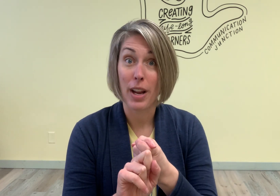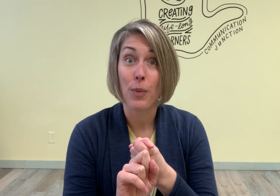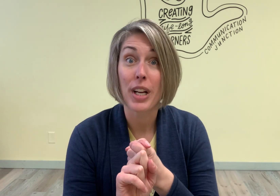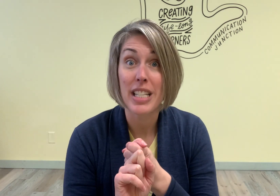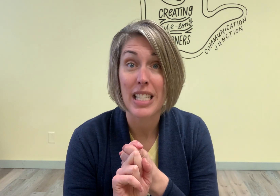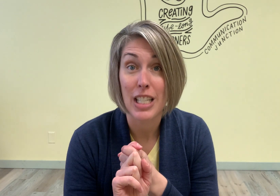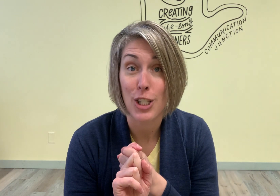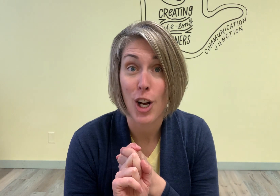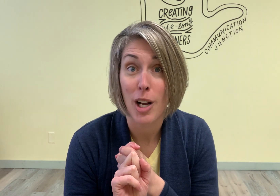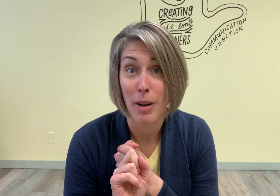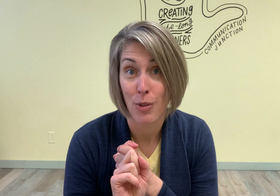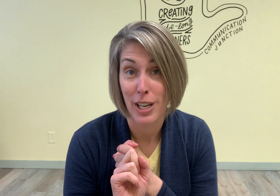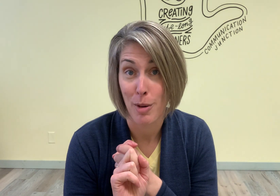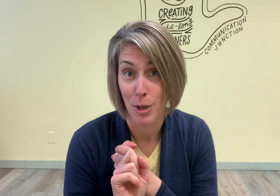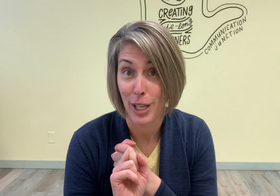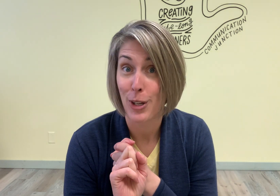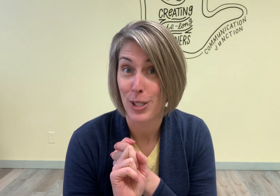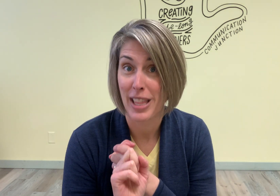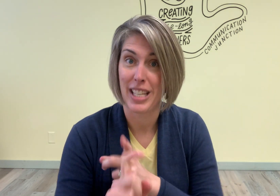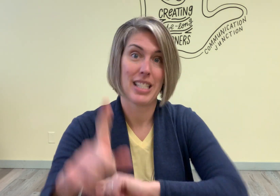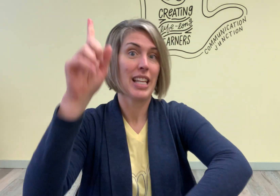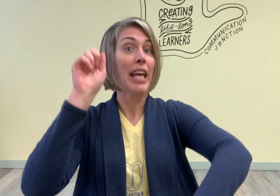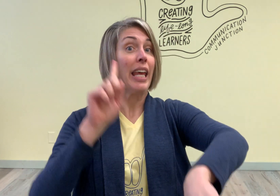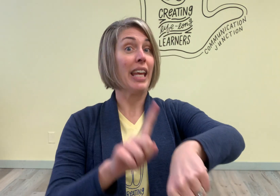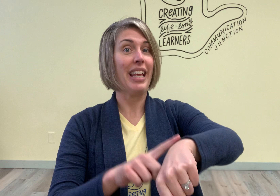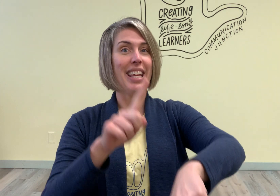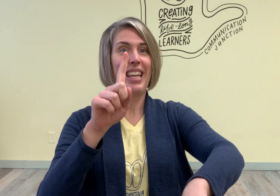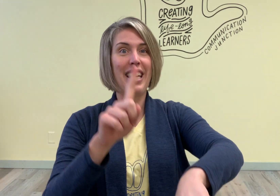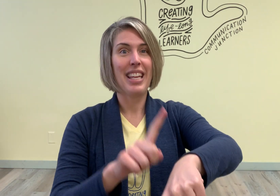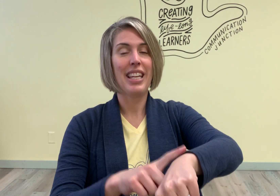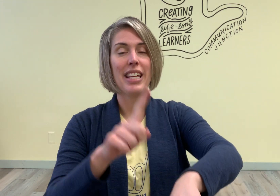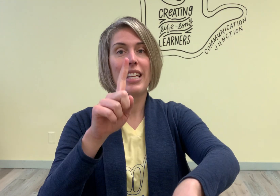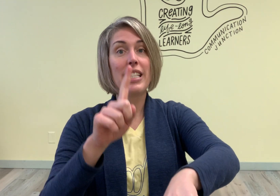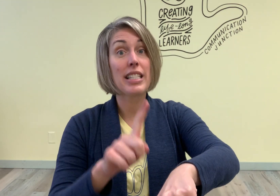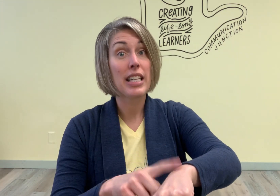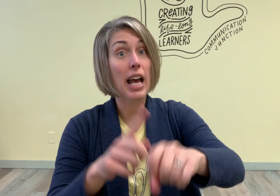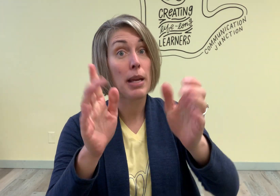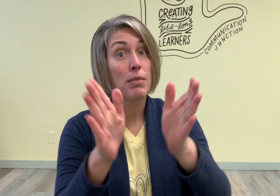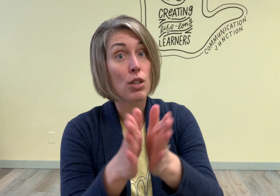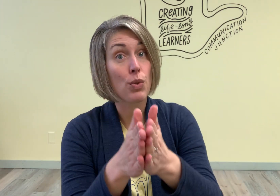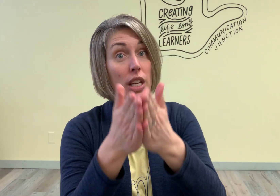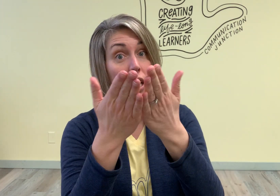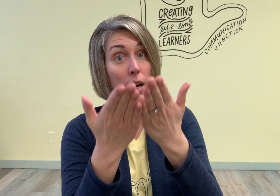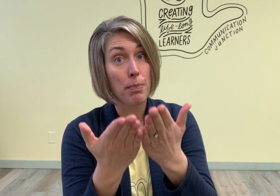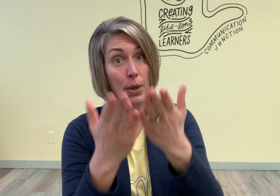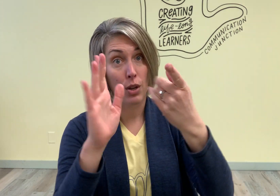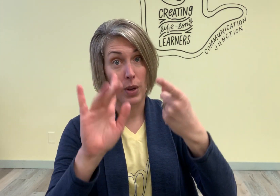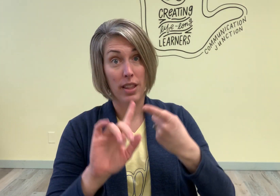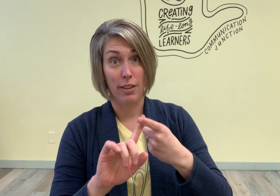we're gonna sing a song about reading a book. It goes like this. It is time to read a book with all